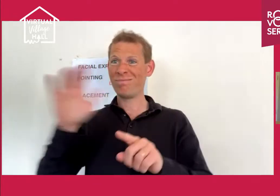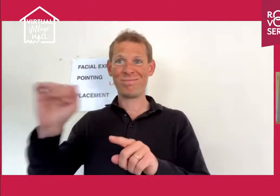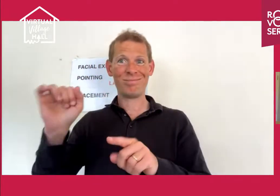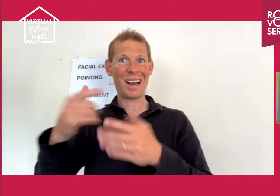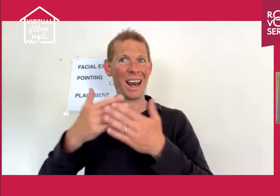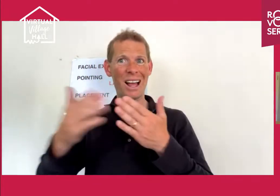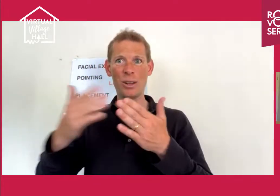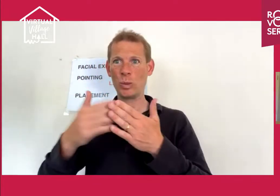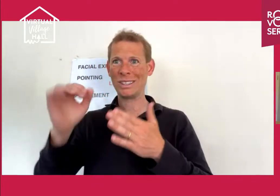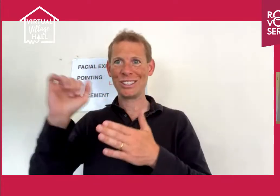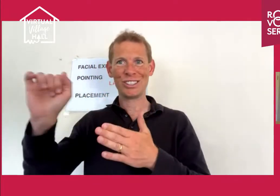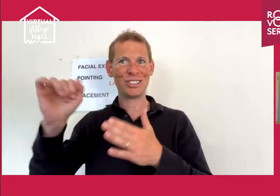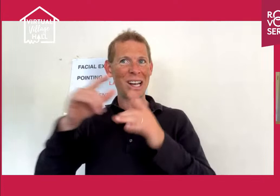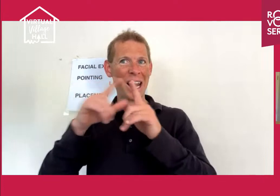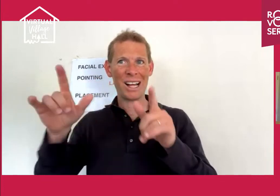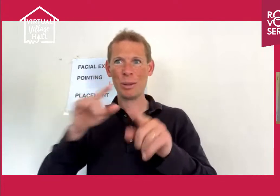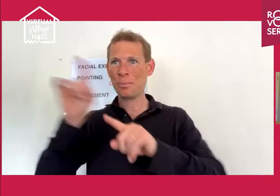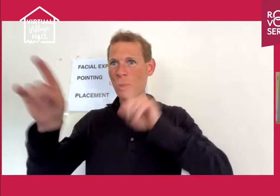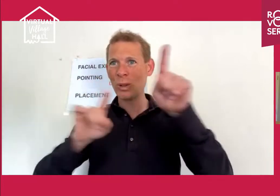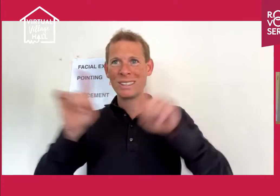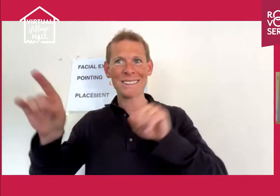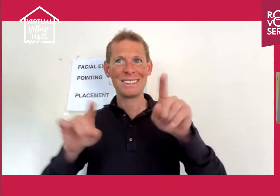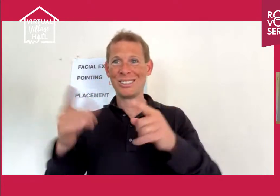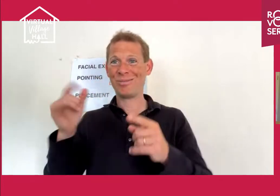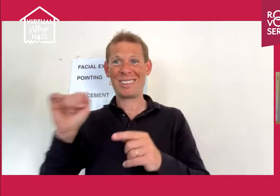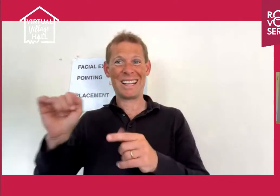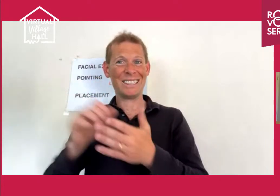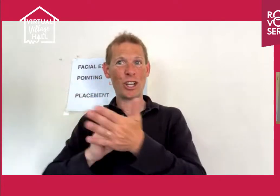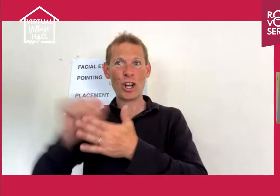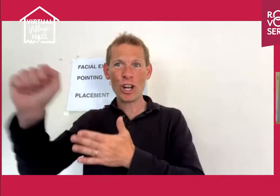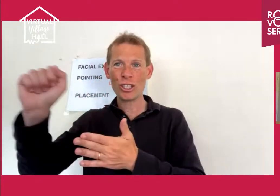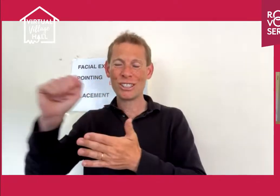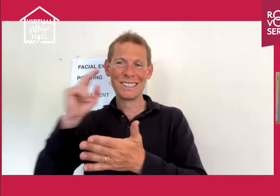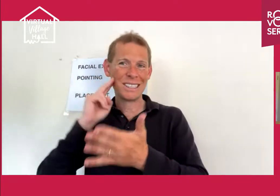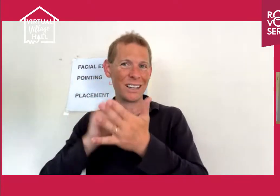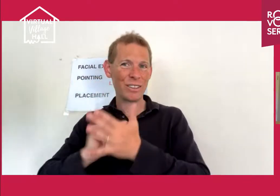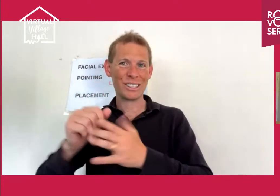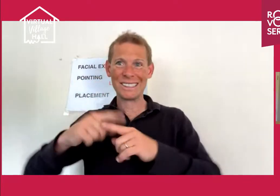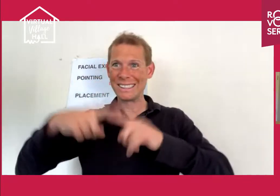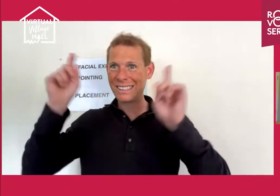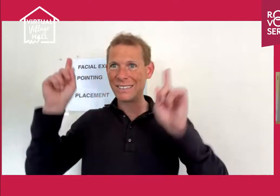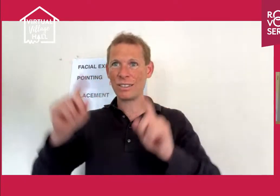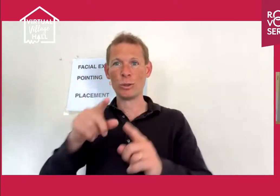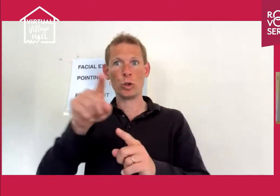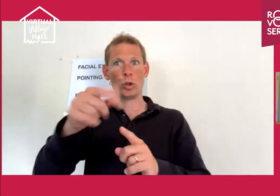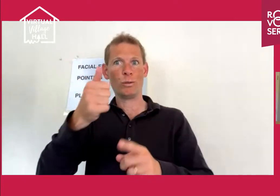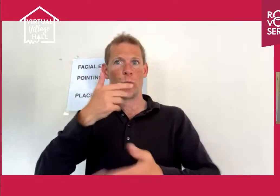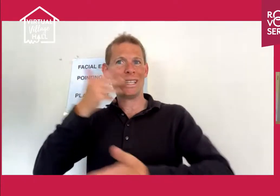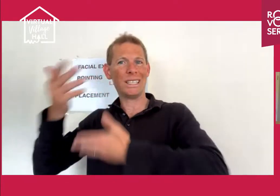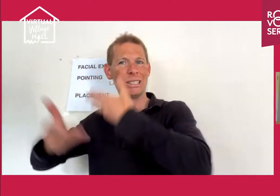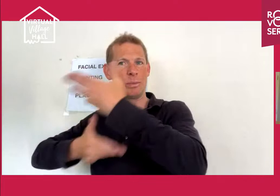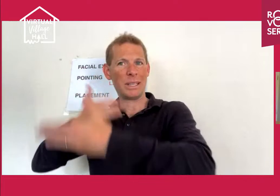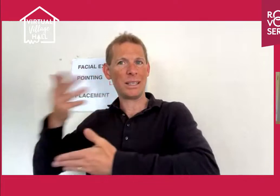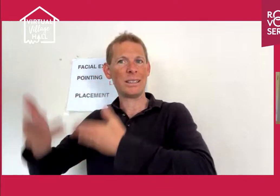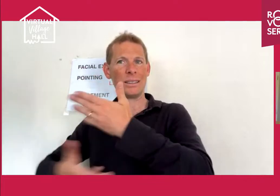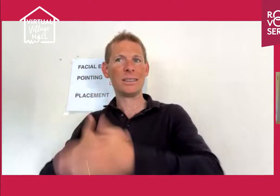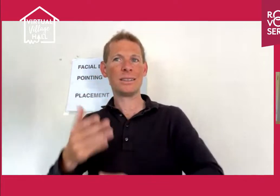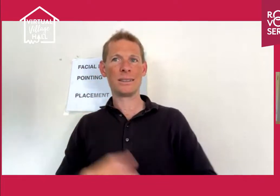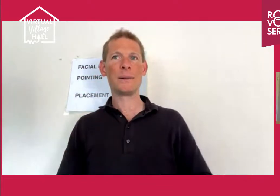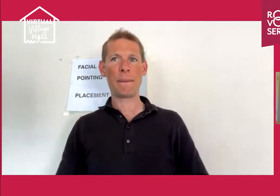you'll hopefully you'll be able to understand why that person points so much because it's part of the language and part of the culture and it is different. And then